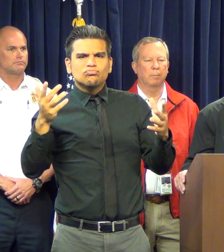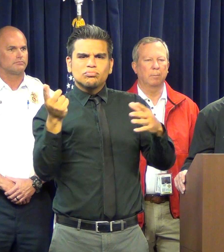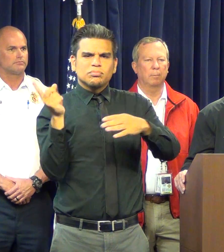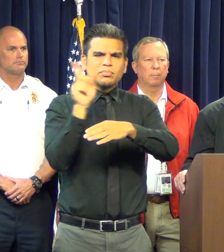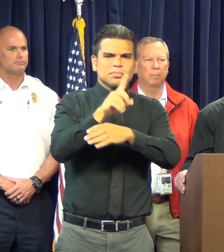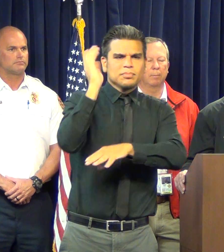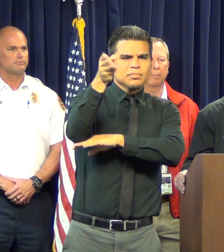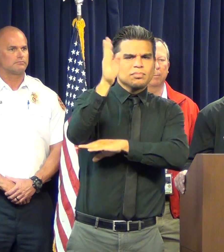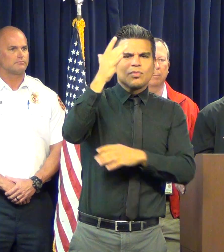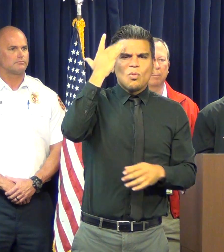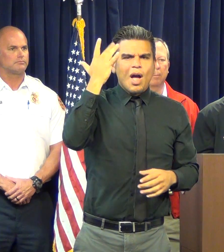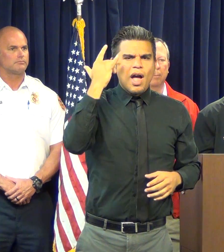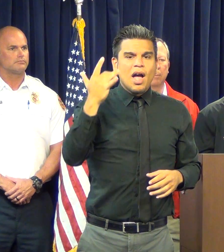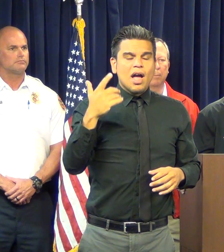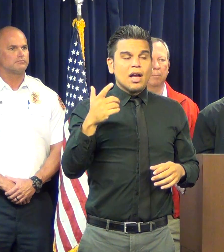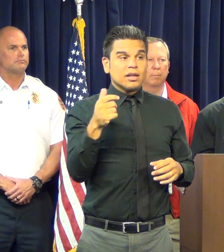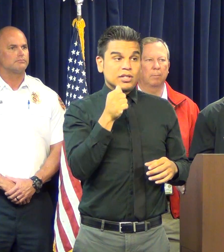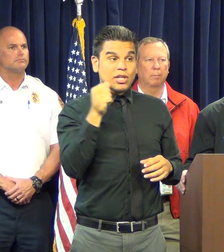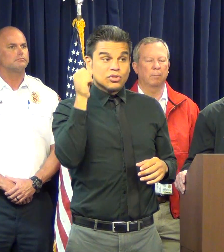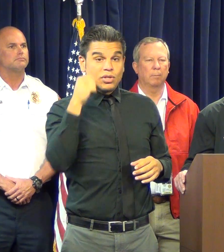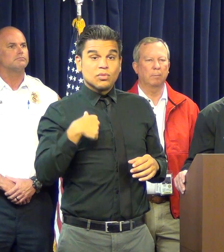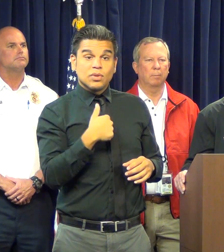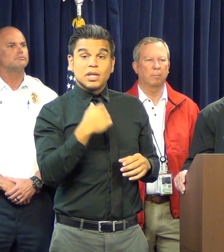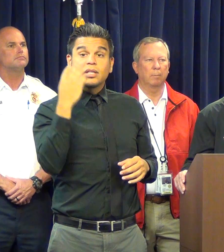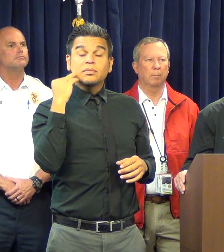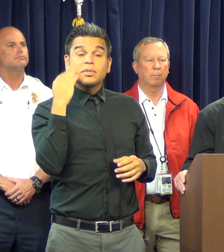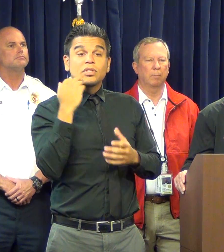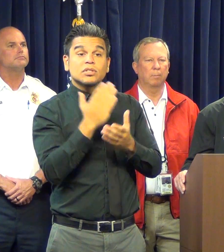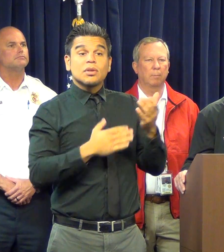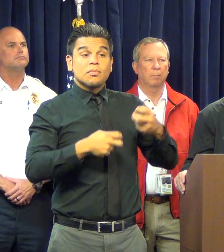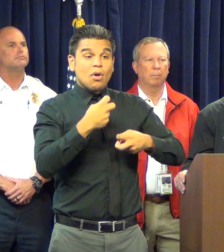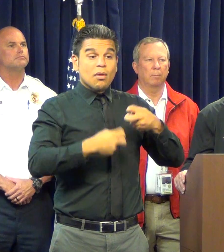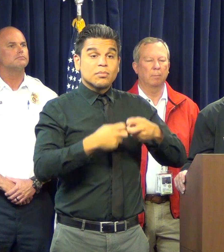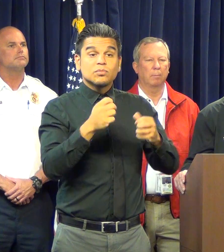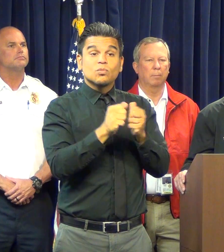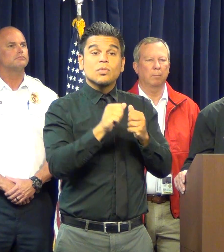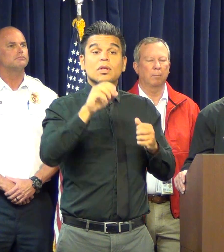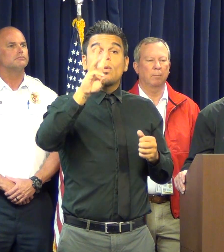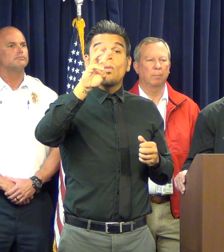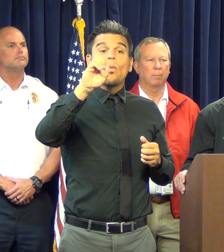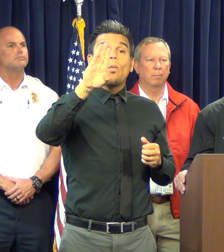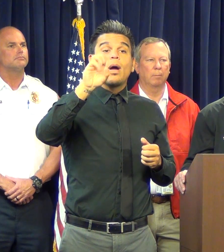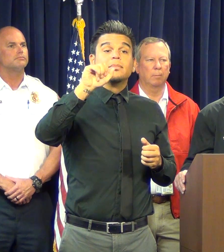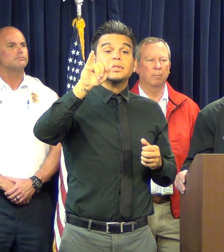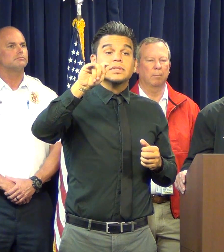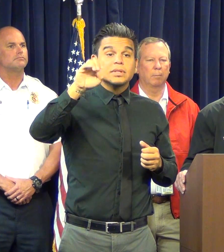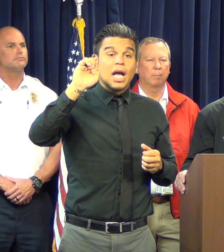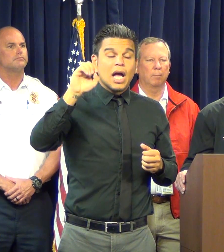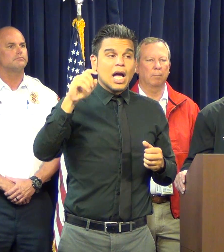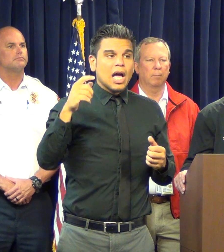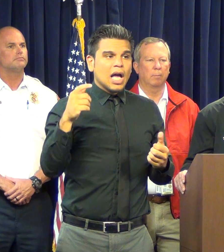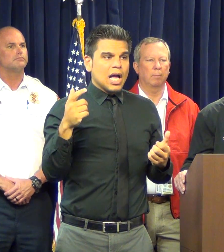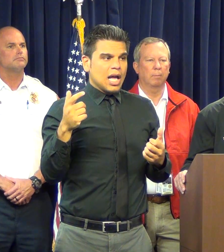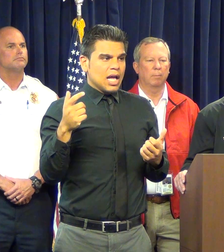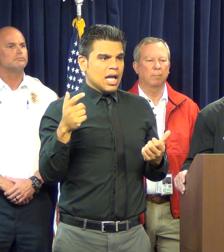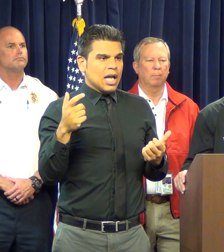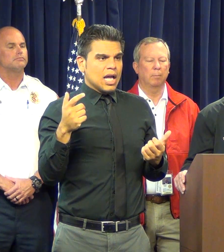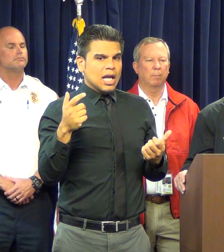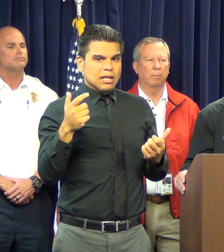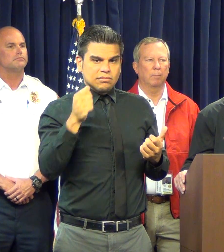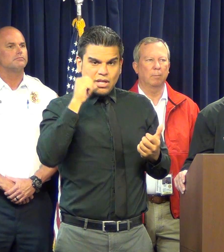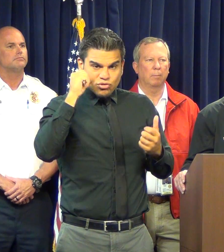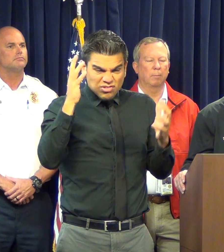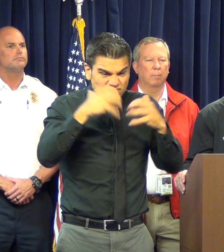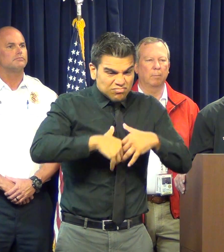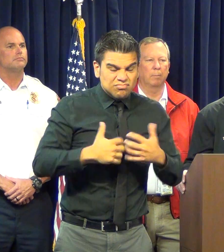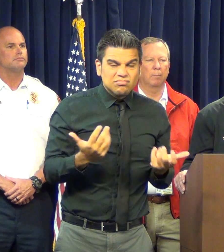here? We've had some problems yesterday, of course, with the website and even your email servers went down, if that's what you're relying on. Why